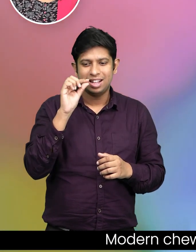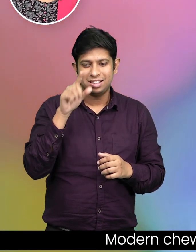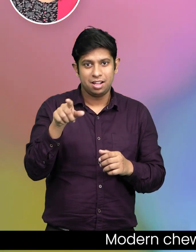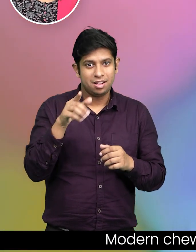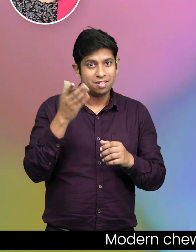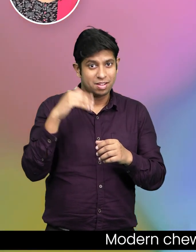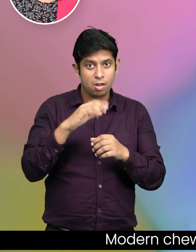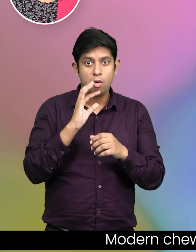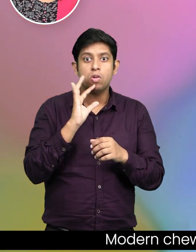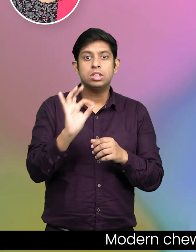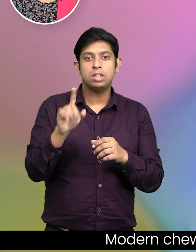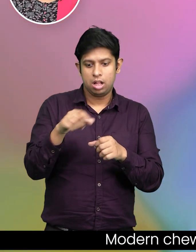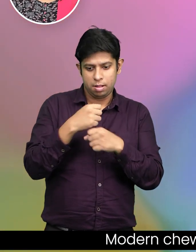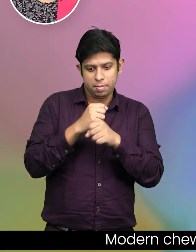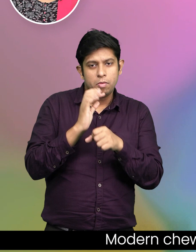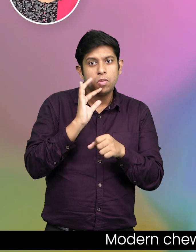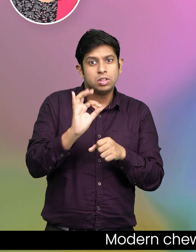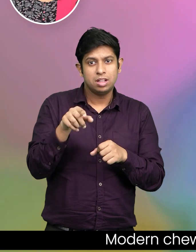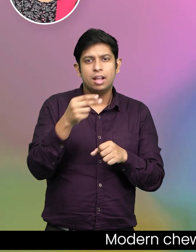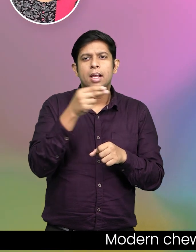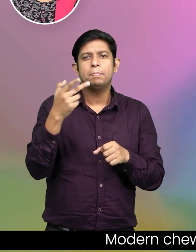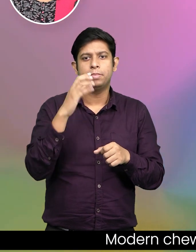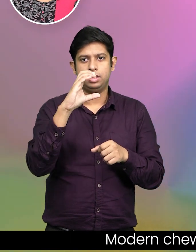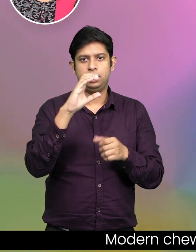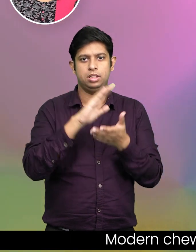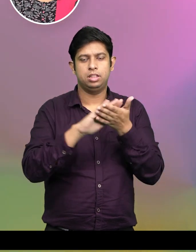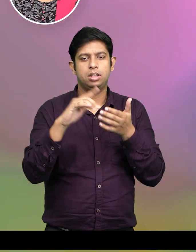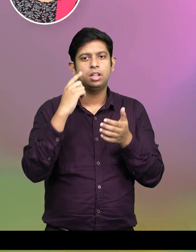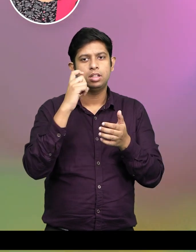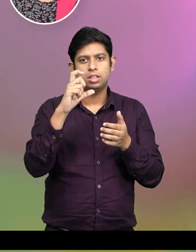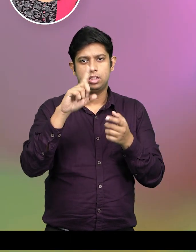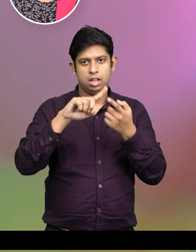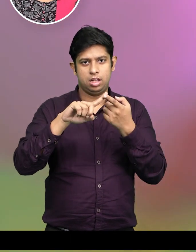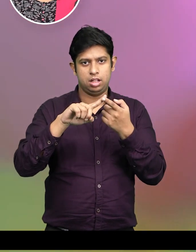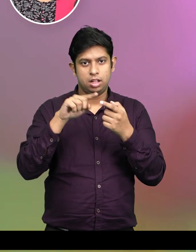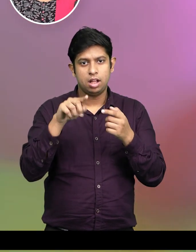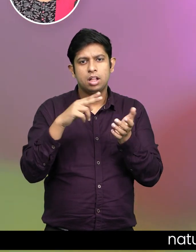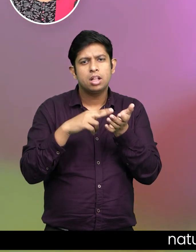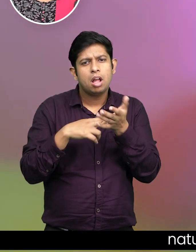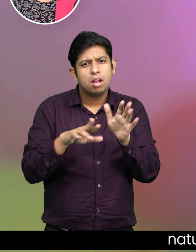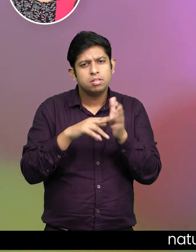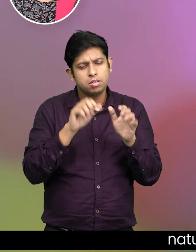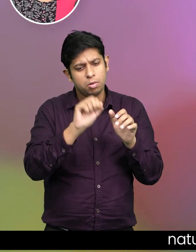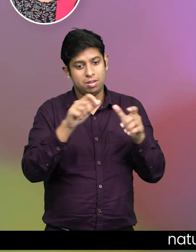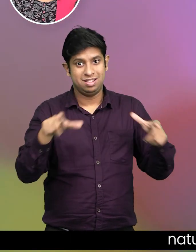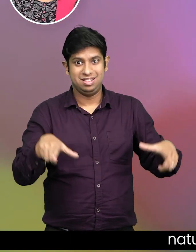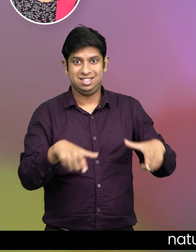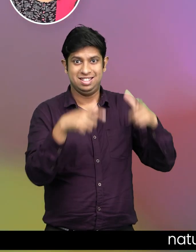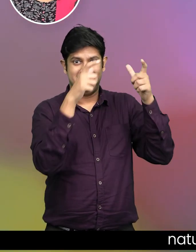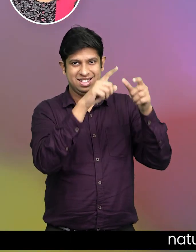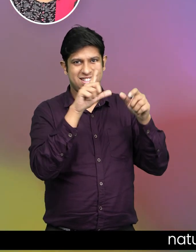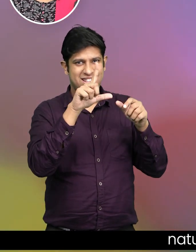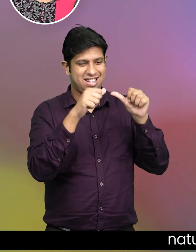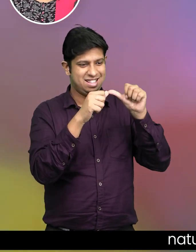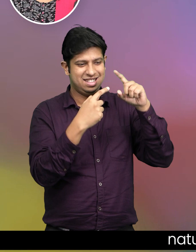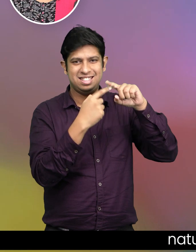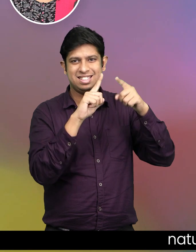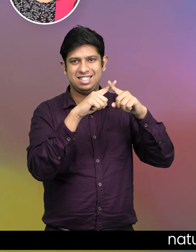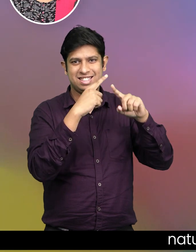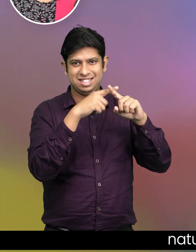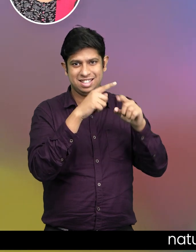Modern chewing gum was originally made of chicle, natural latex from the